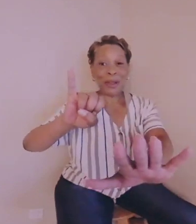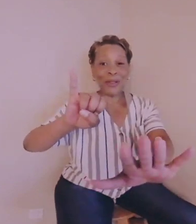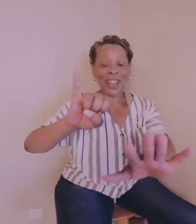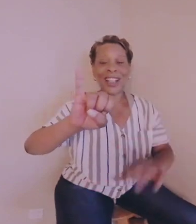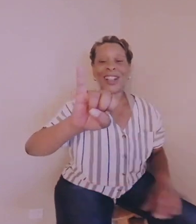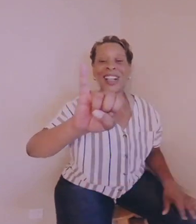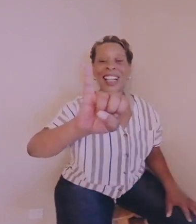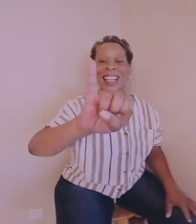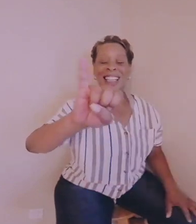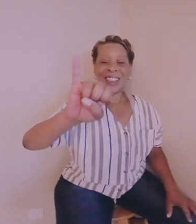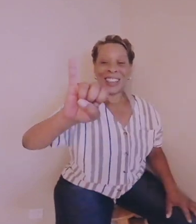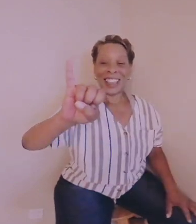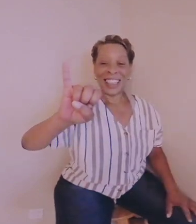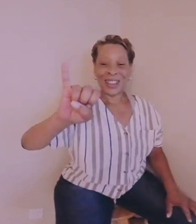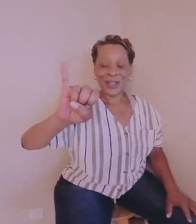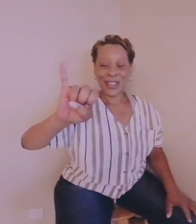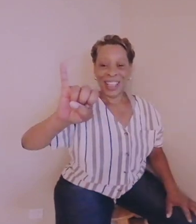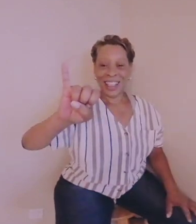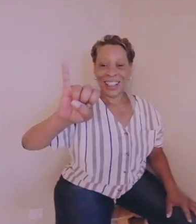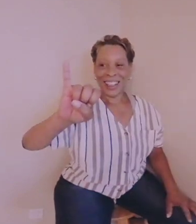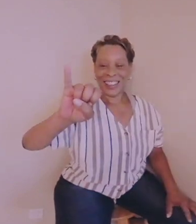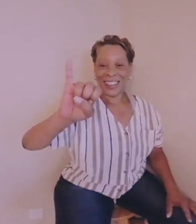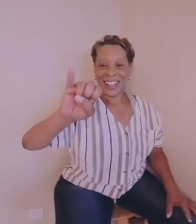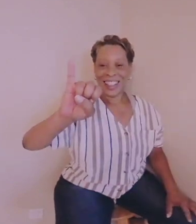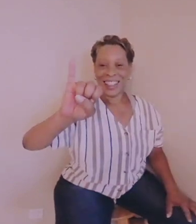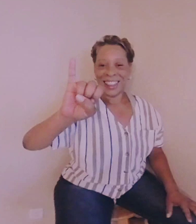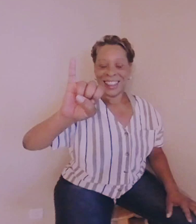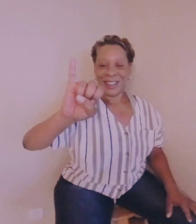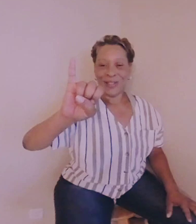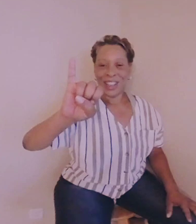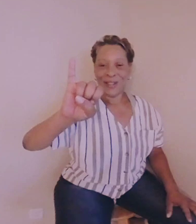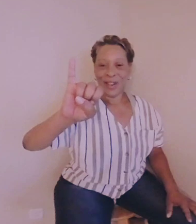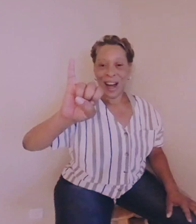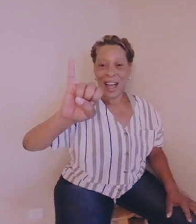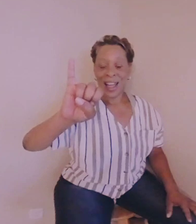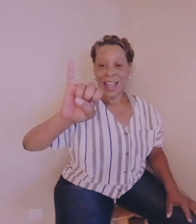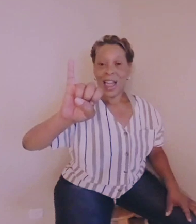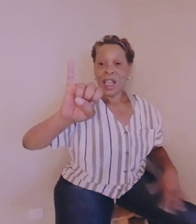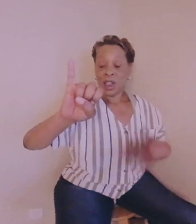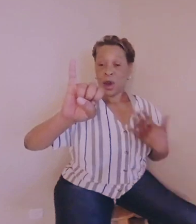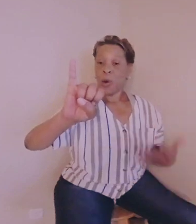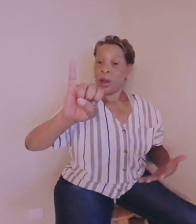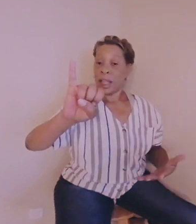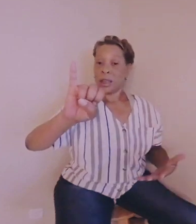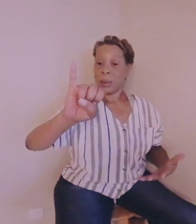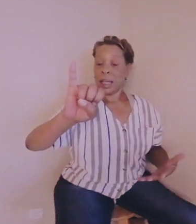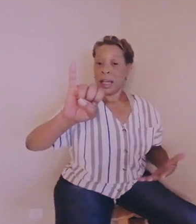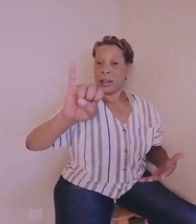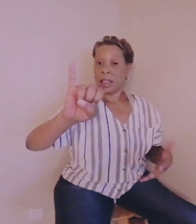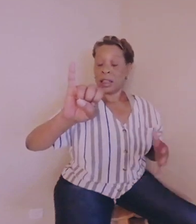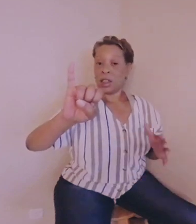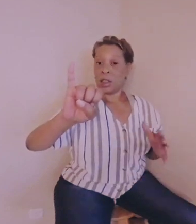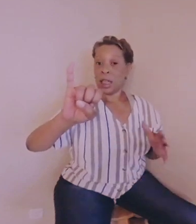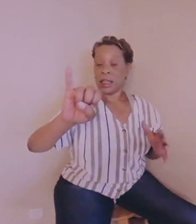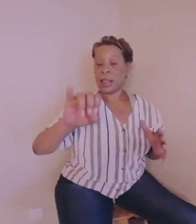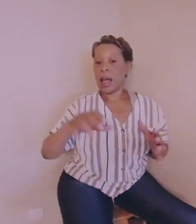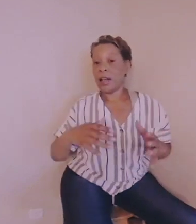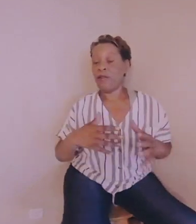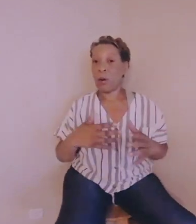middle finger, your little finger, okay? Little finger for I. So let's begin. Let's sign